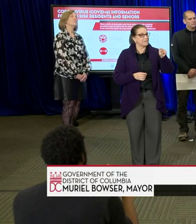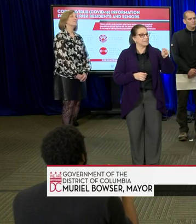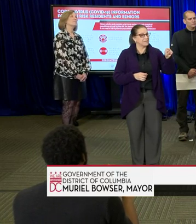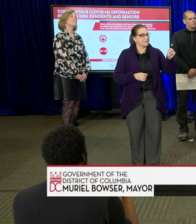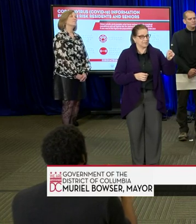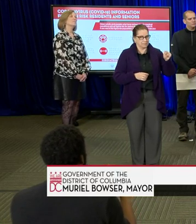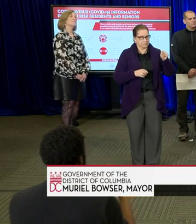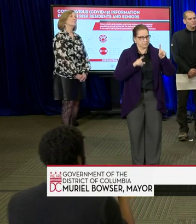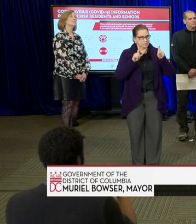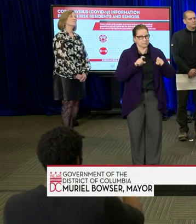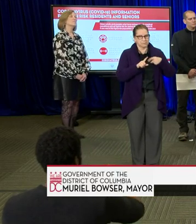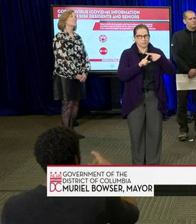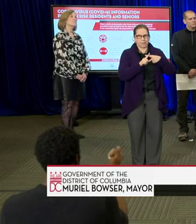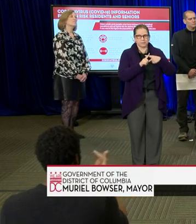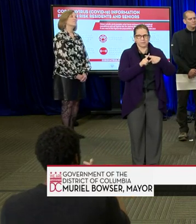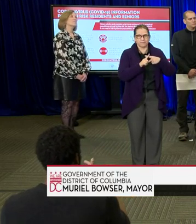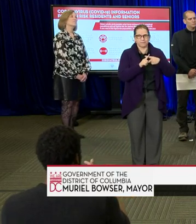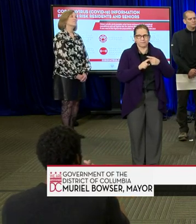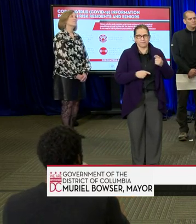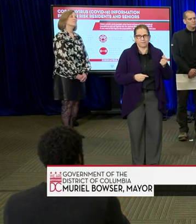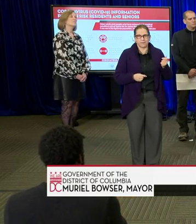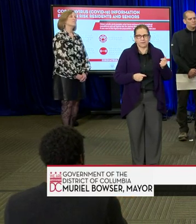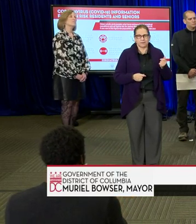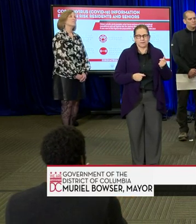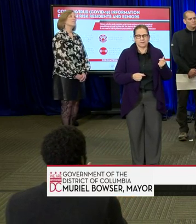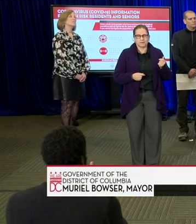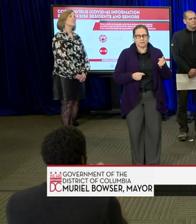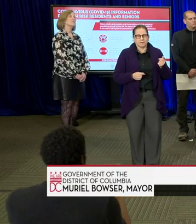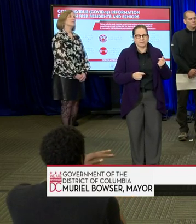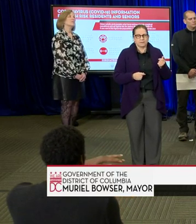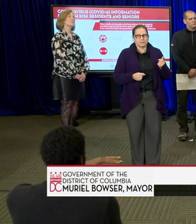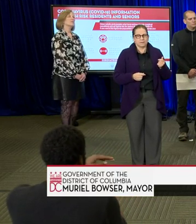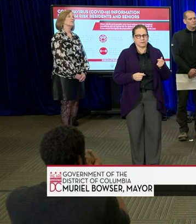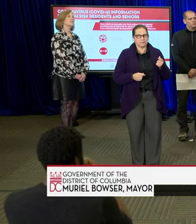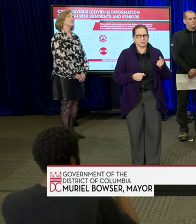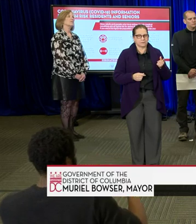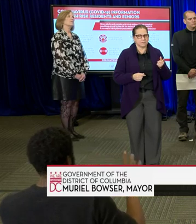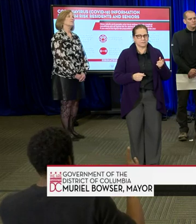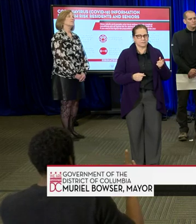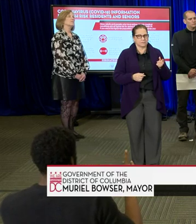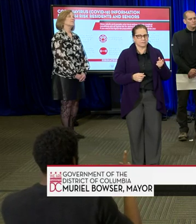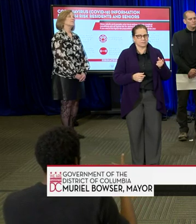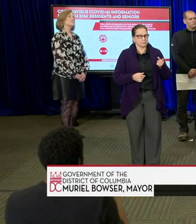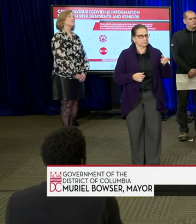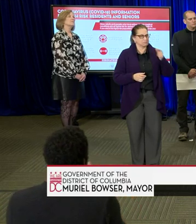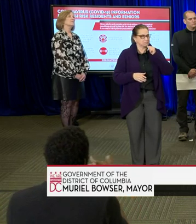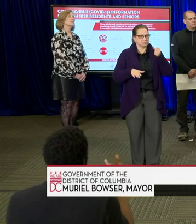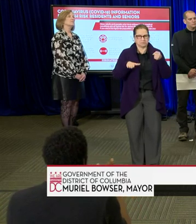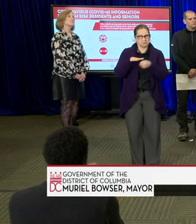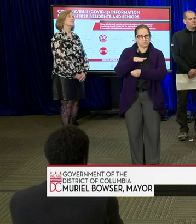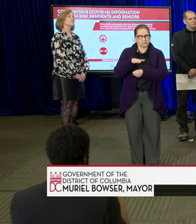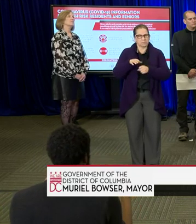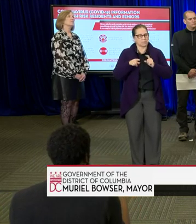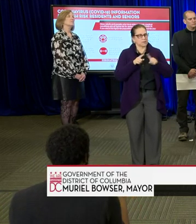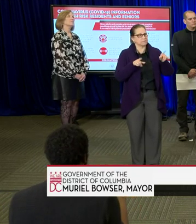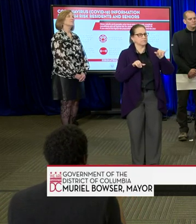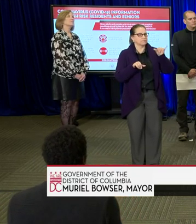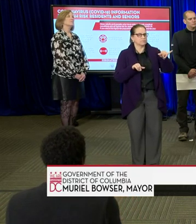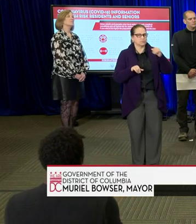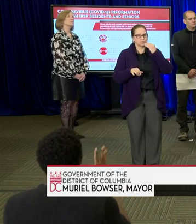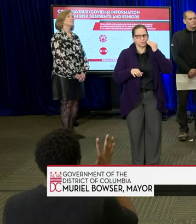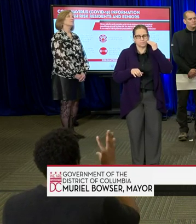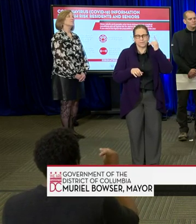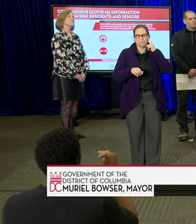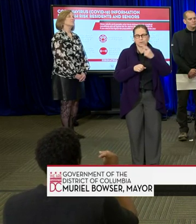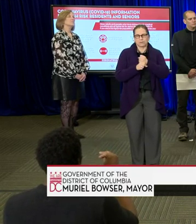as a result of interaction with those 7. About a third of them, about 40 of them, are quarantined based